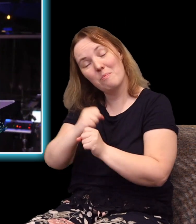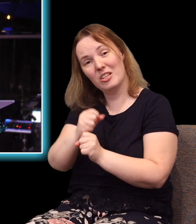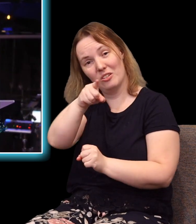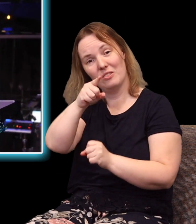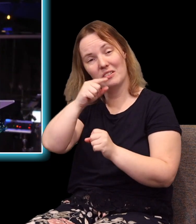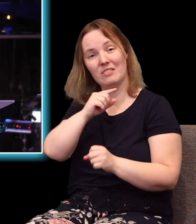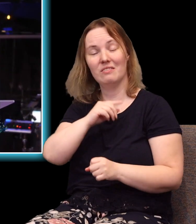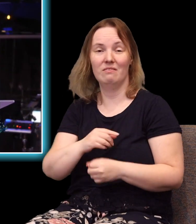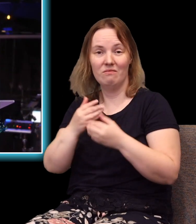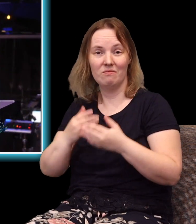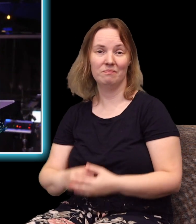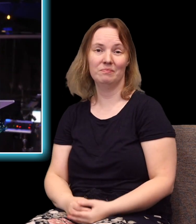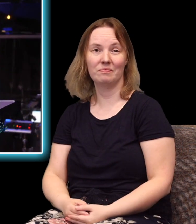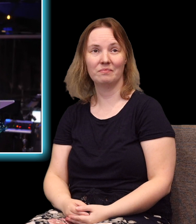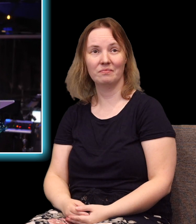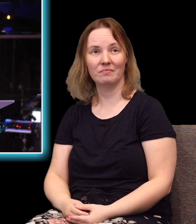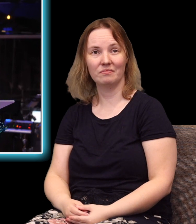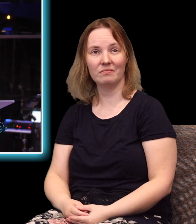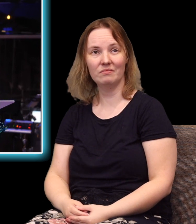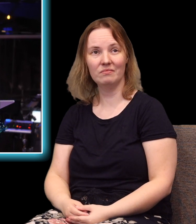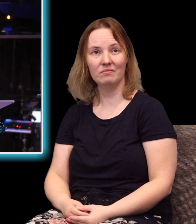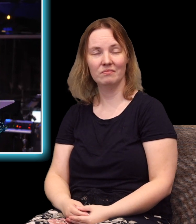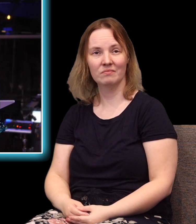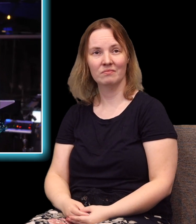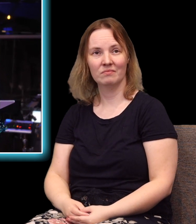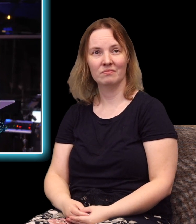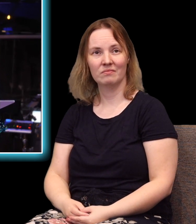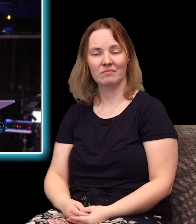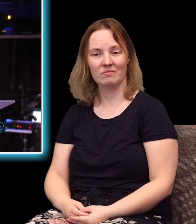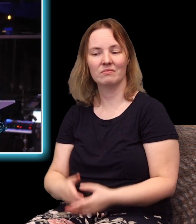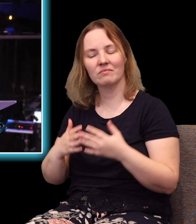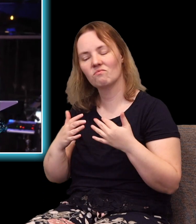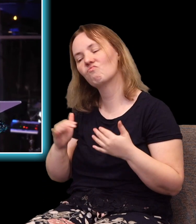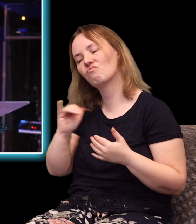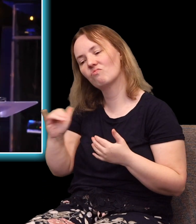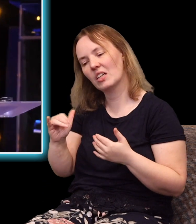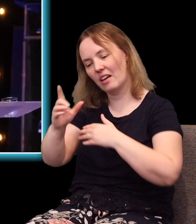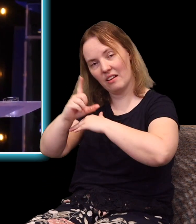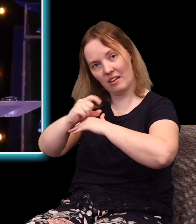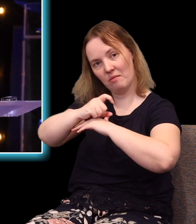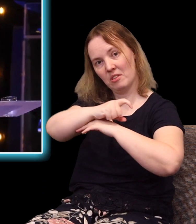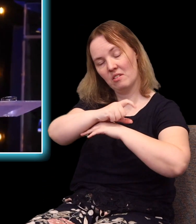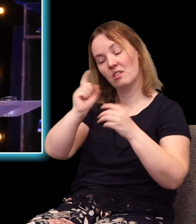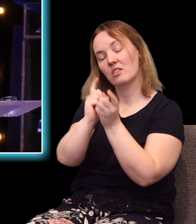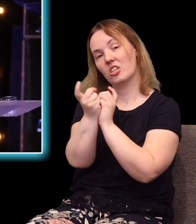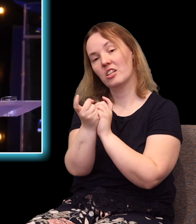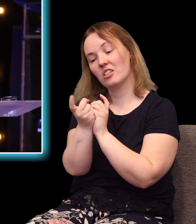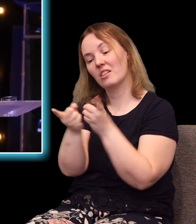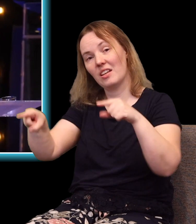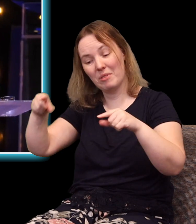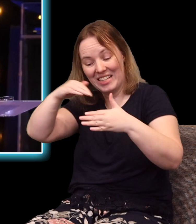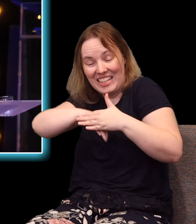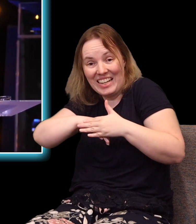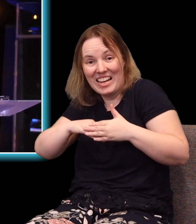in us brings ever greater glory, which comes from the Lord. Now, just like that caterpillar, the